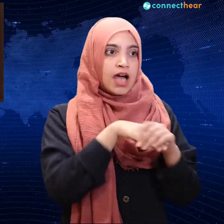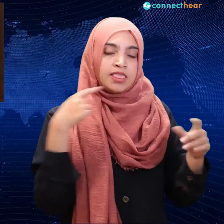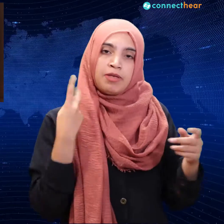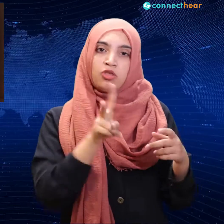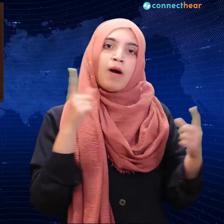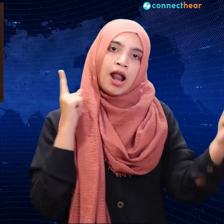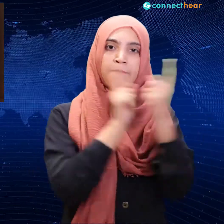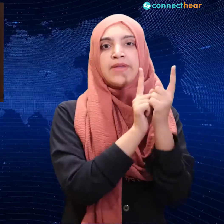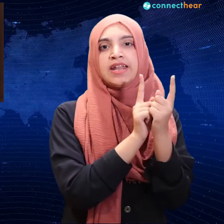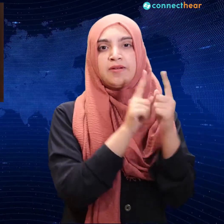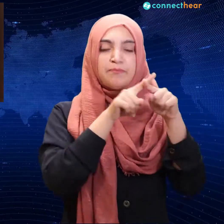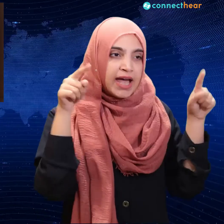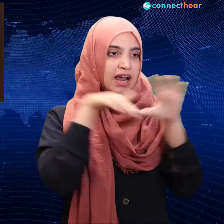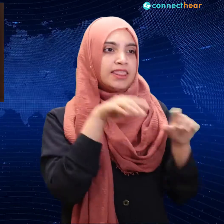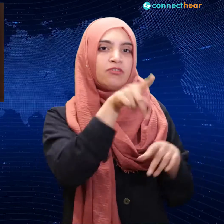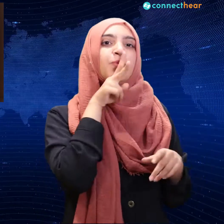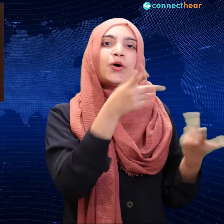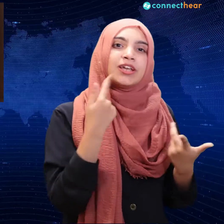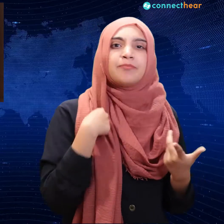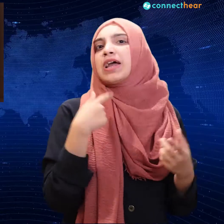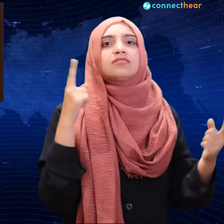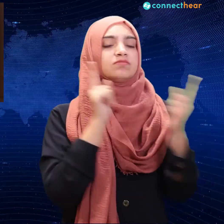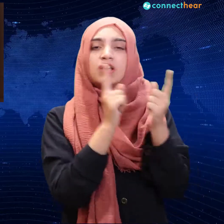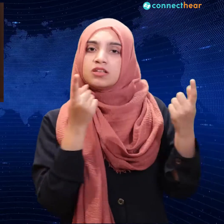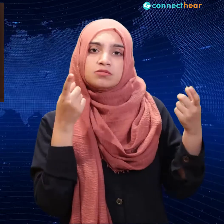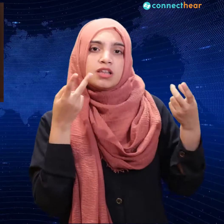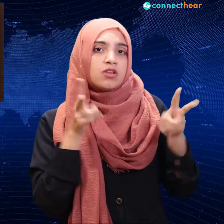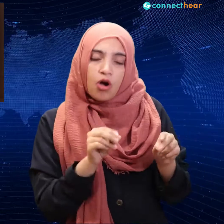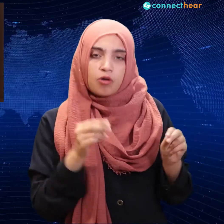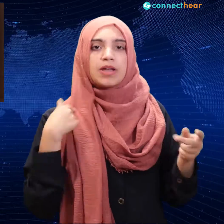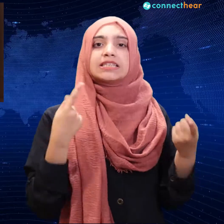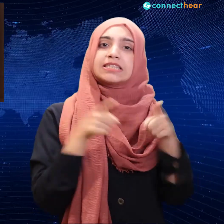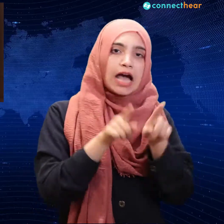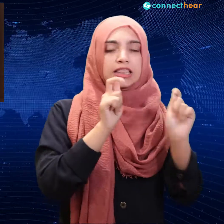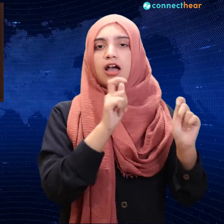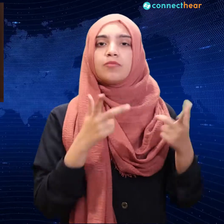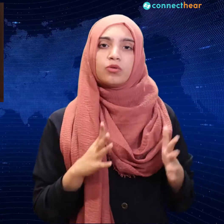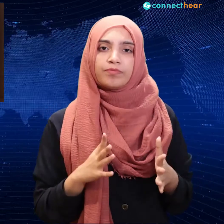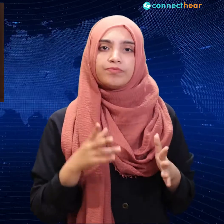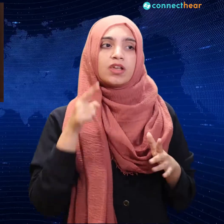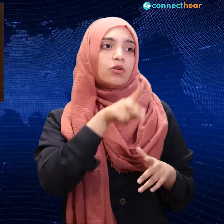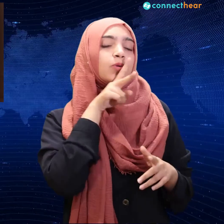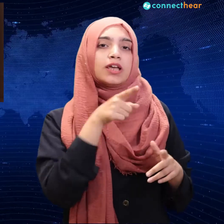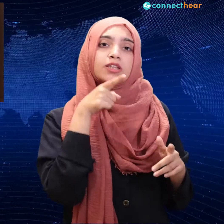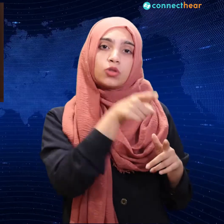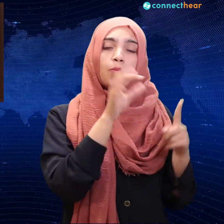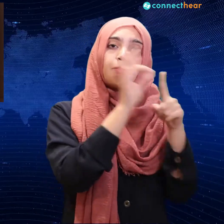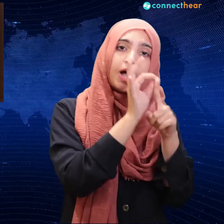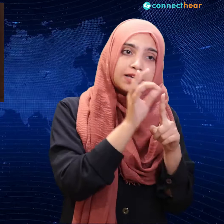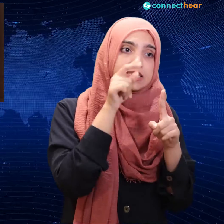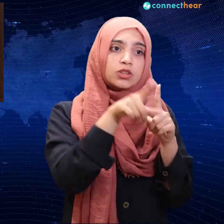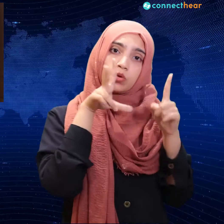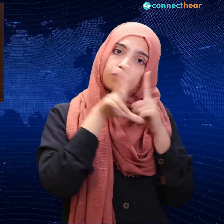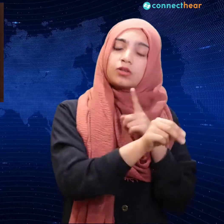that you're not winning this war. And he said, and this is the important thing. He said, you are going to leave Afghanistan. We will